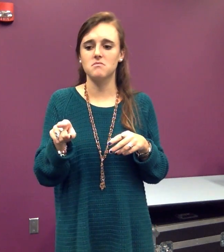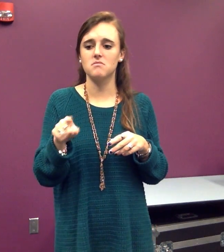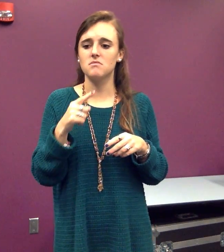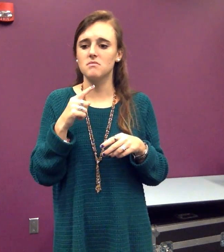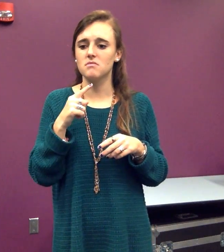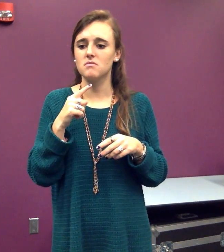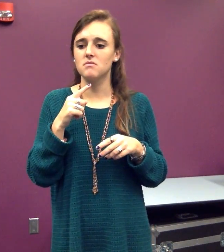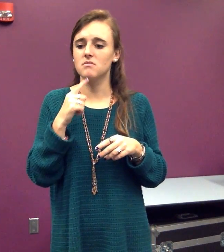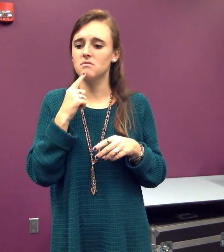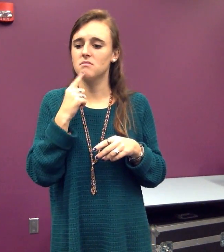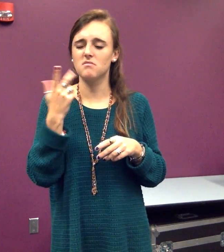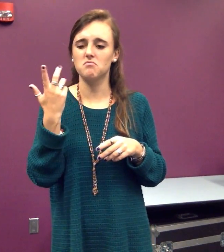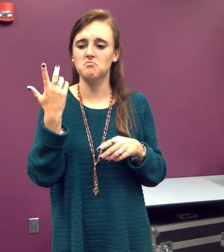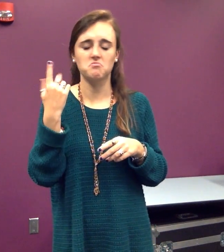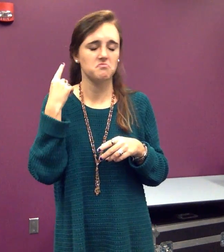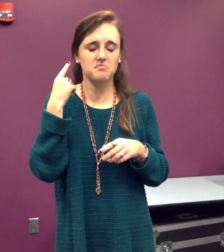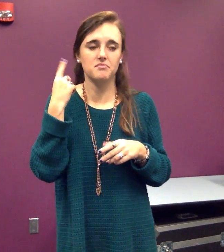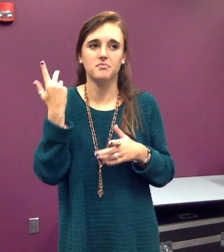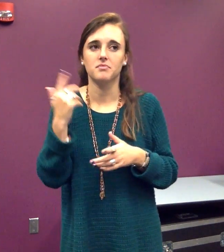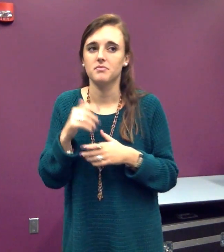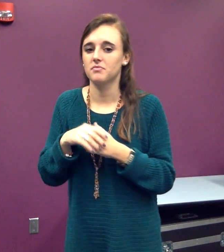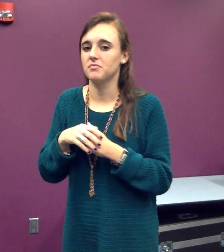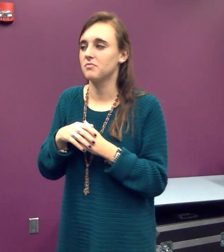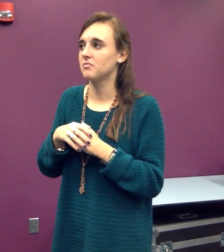No, bird's eye is when you're looking down, but we're not calling it a bird's eye view.